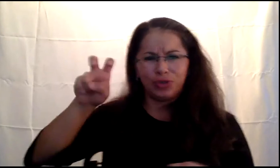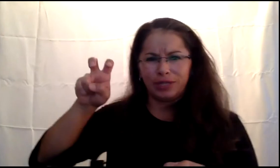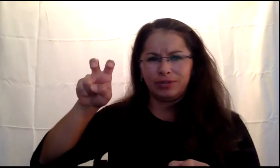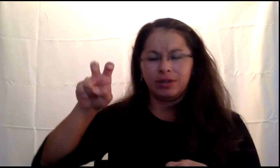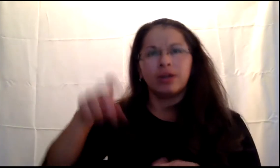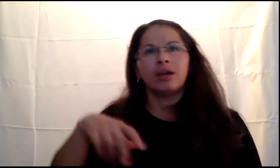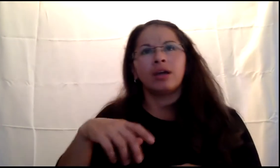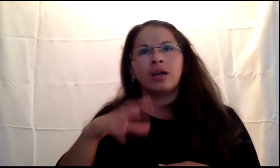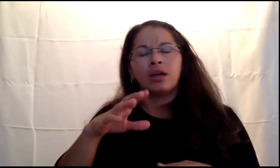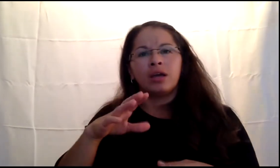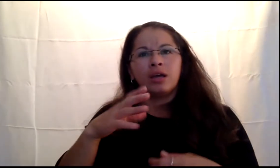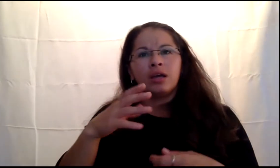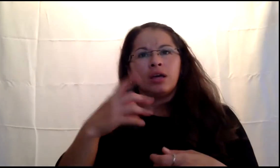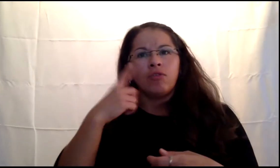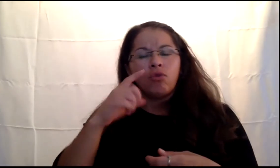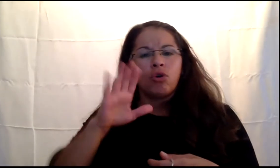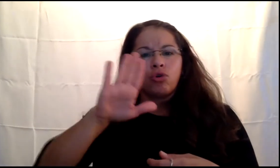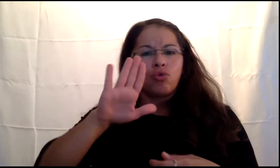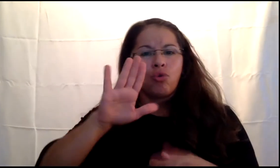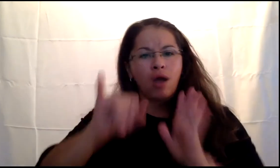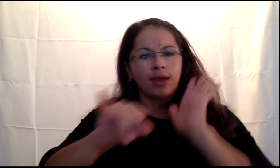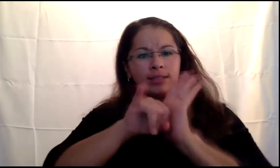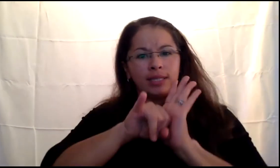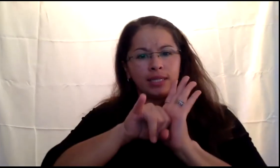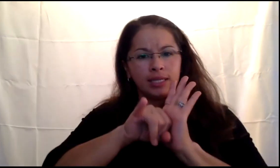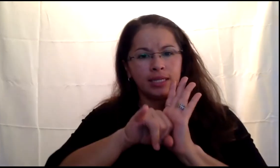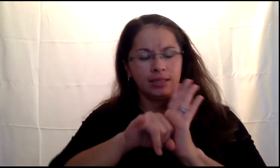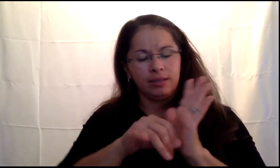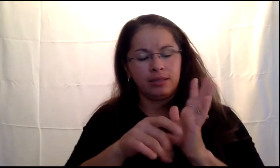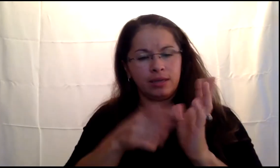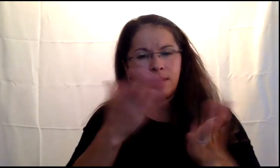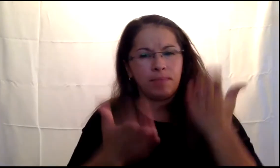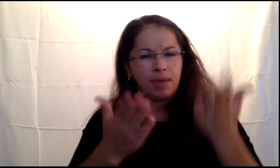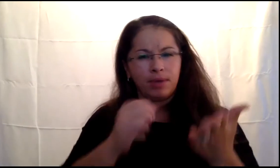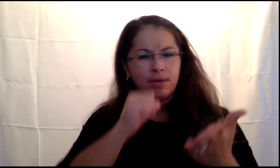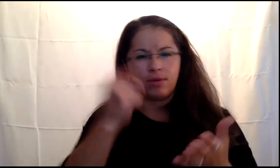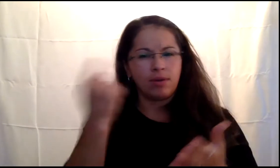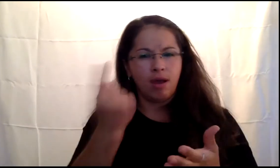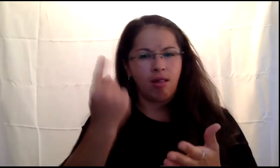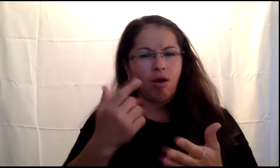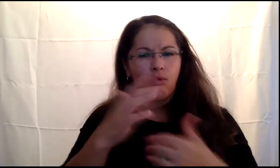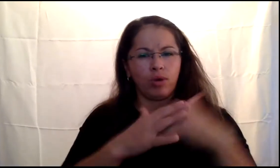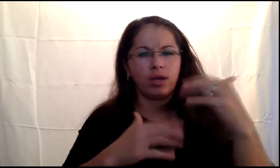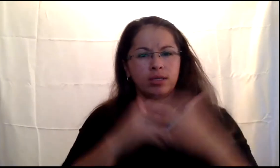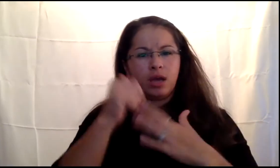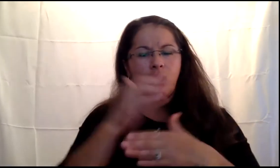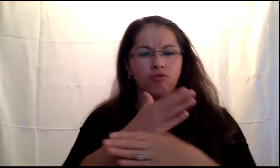you may not always be comfortable sharing, depending on what kind of community you're in